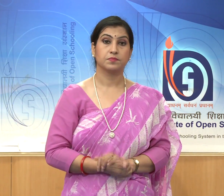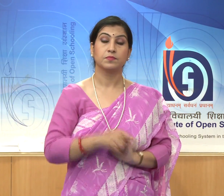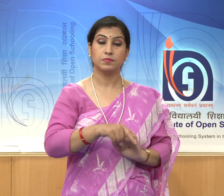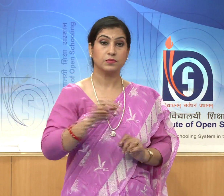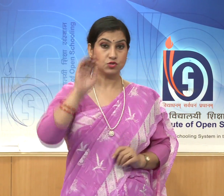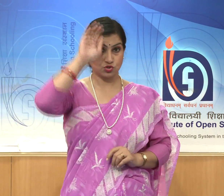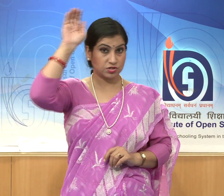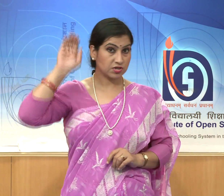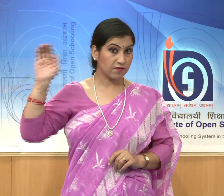Figures of Shiva,